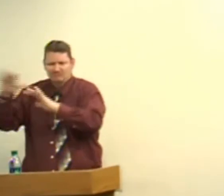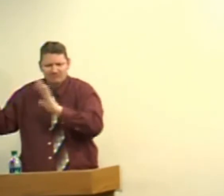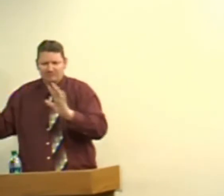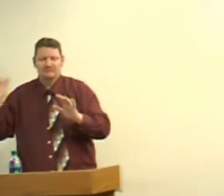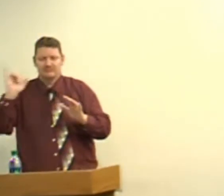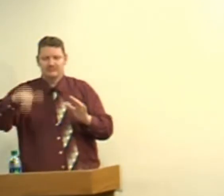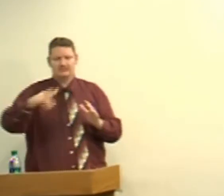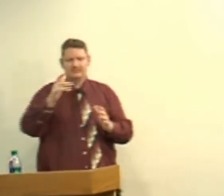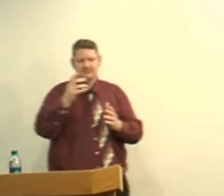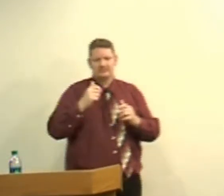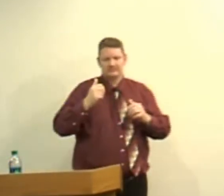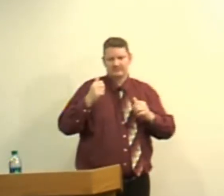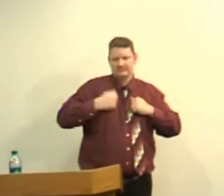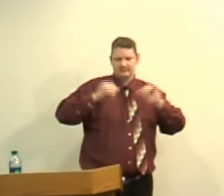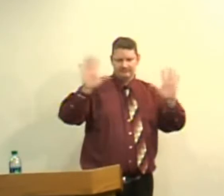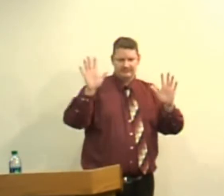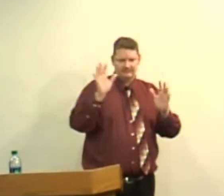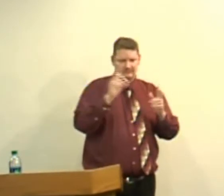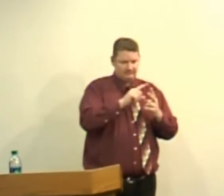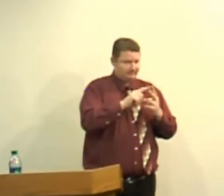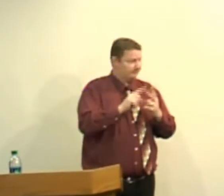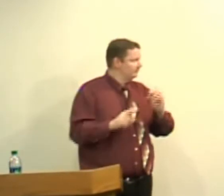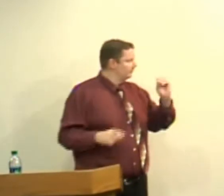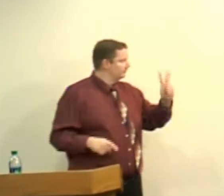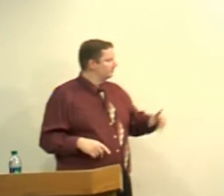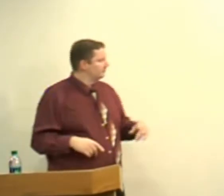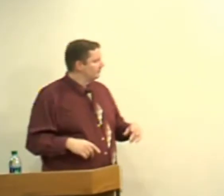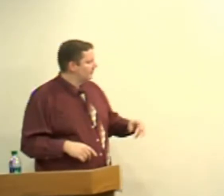to show love. This is not a sacrifice.